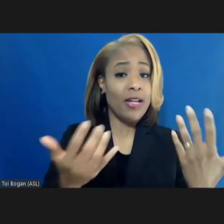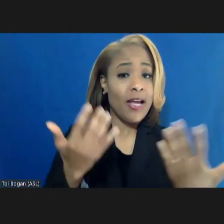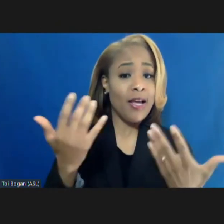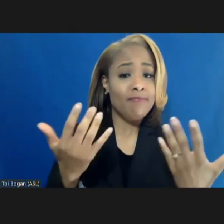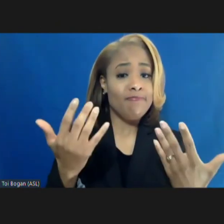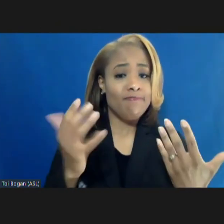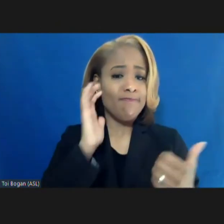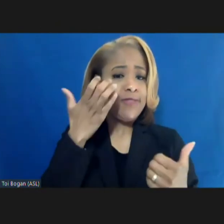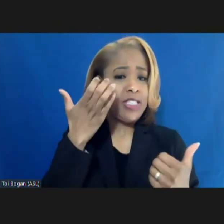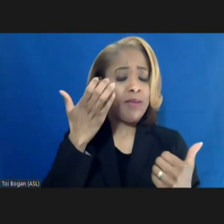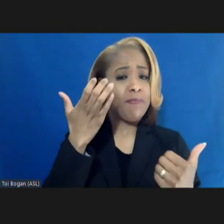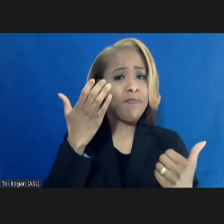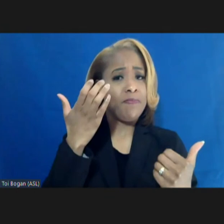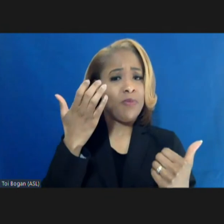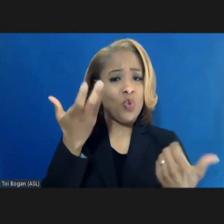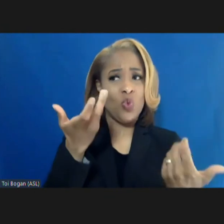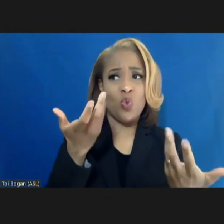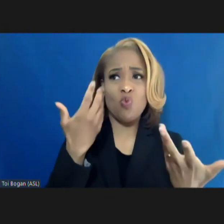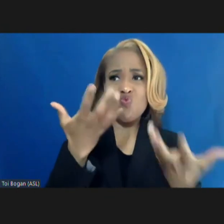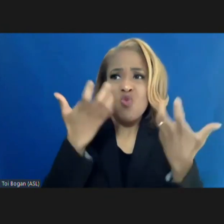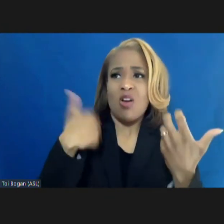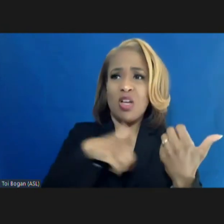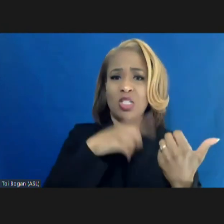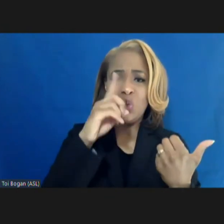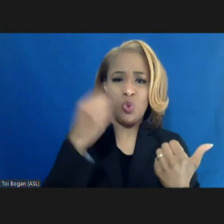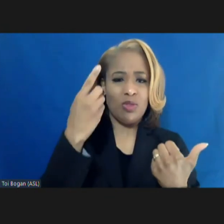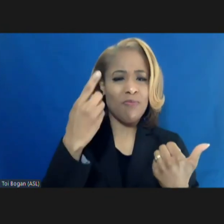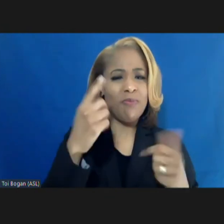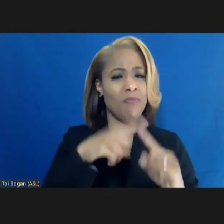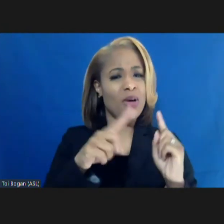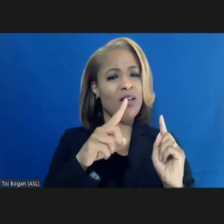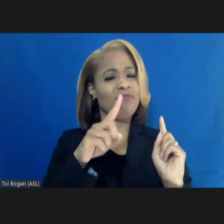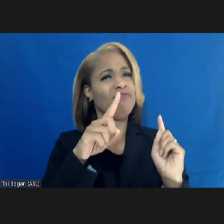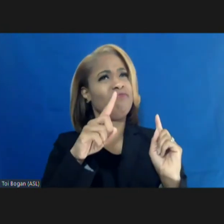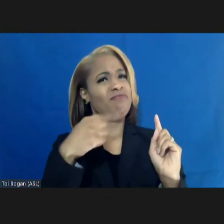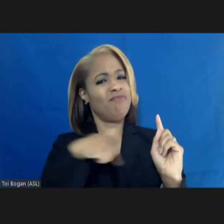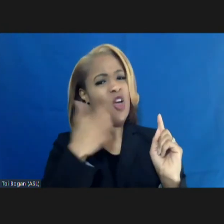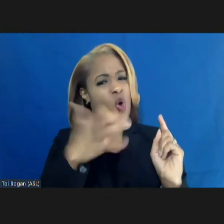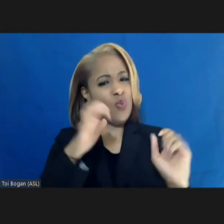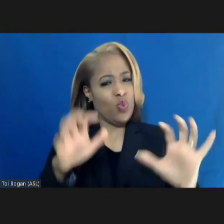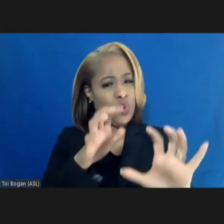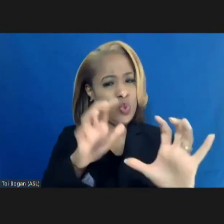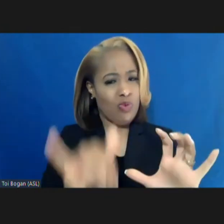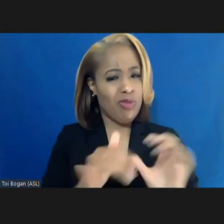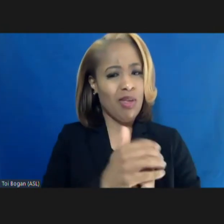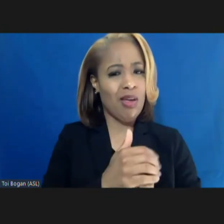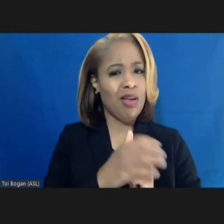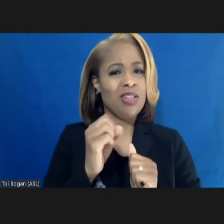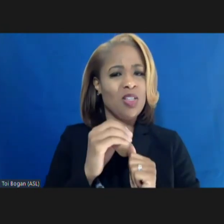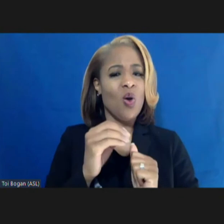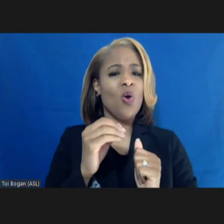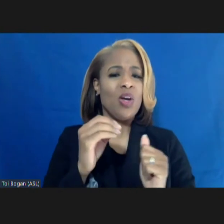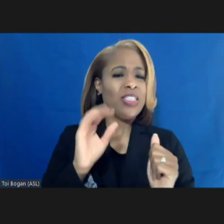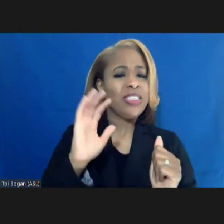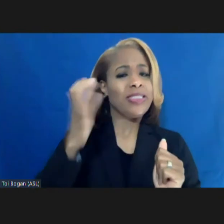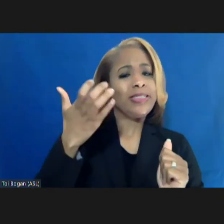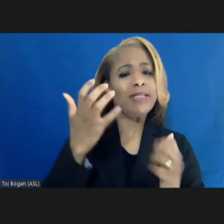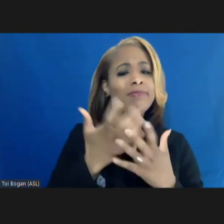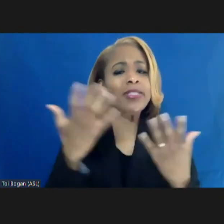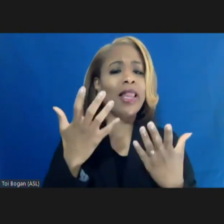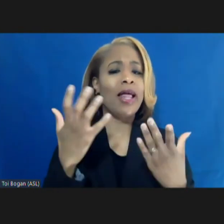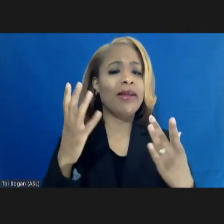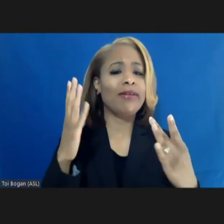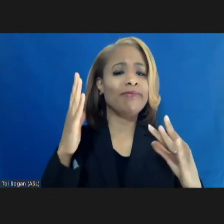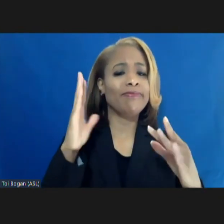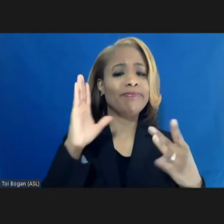that seem to be calling on us to do something that we're already doing. And so a lot of it seems like a lot of window dressing. A lot of it also, in